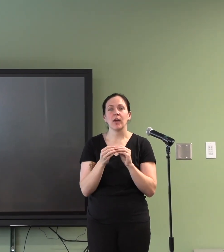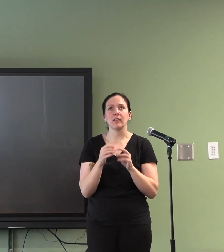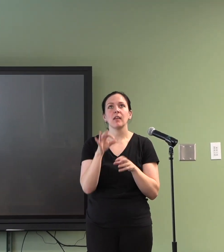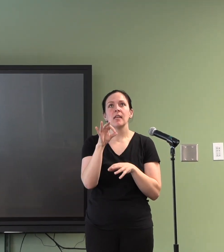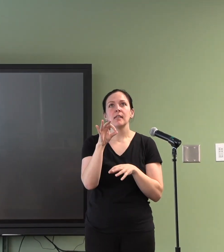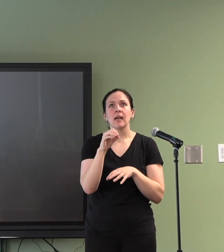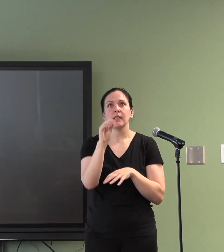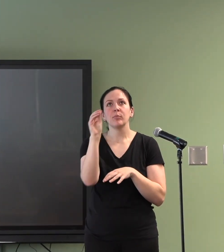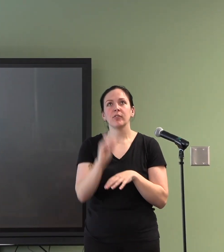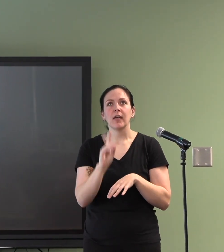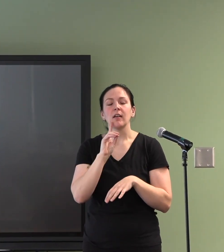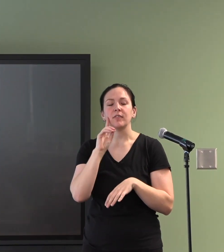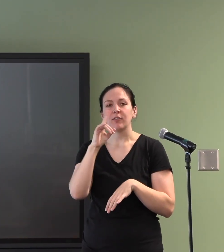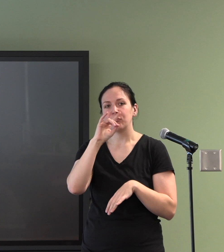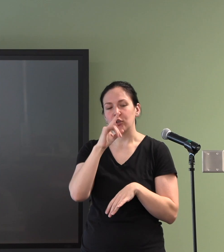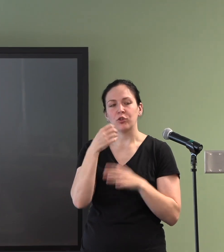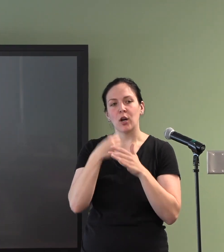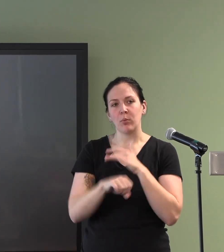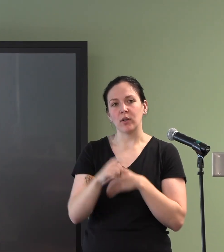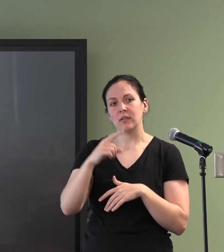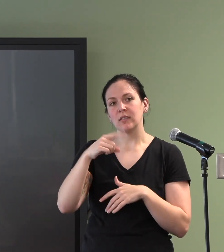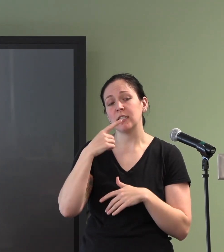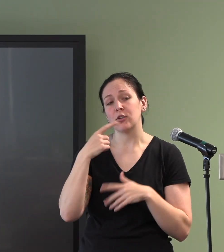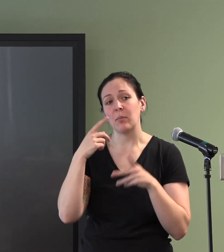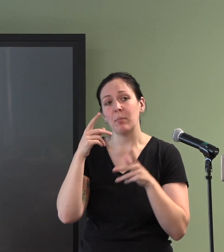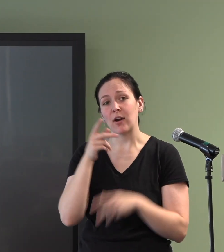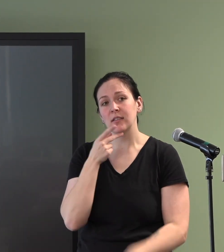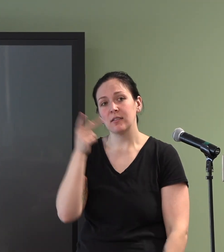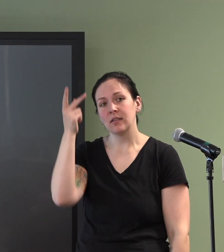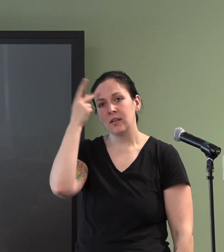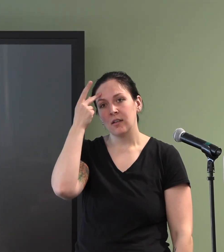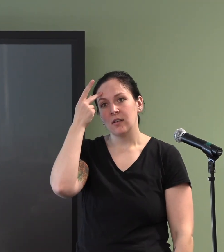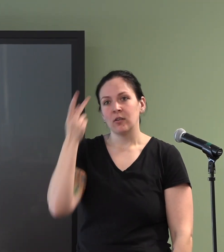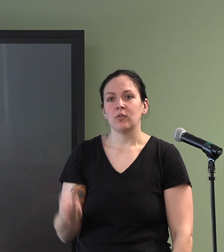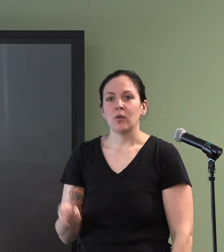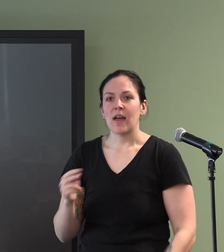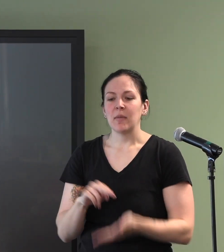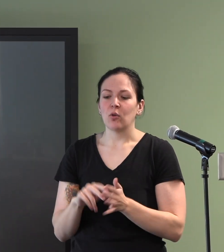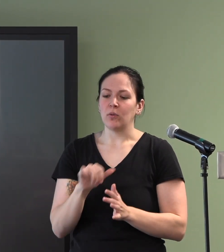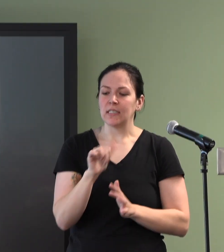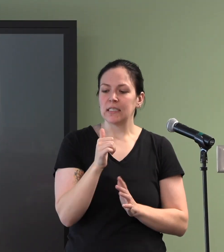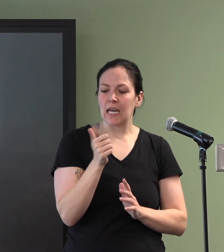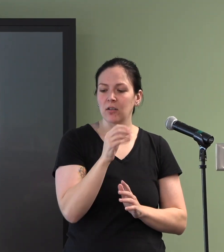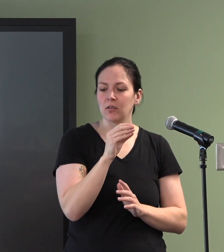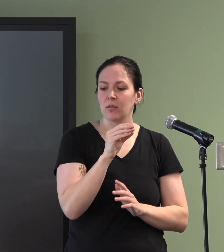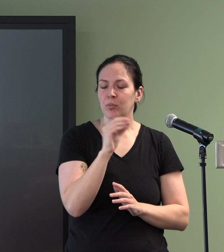is 90% of deaf children are born to hearing parents. So that means only